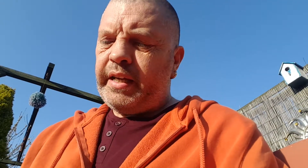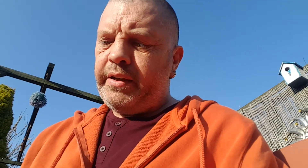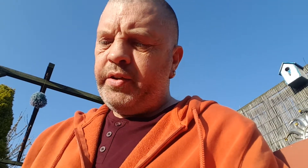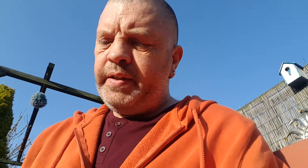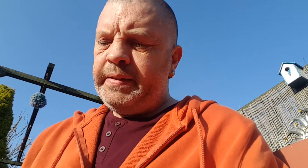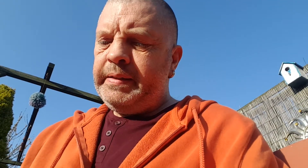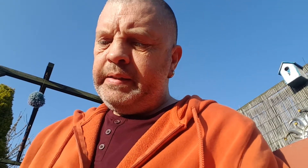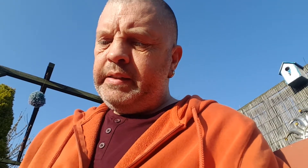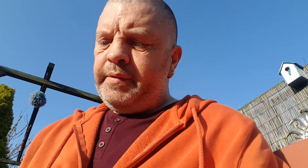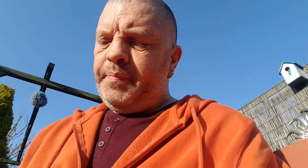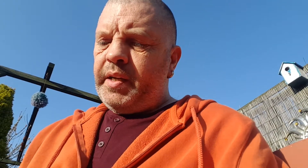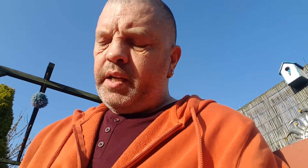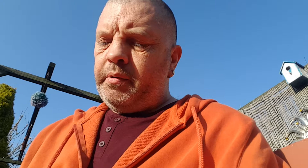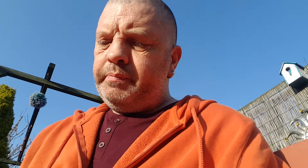hand.